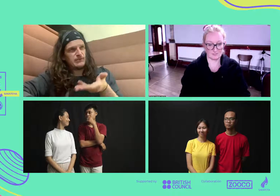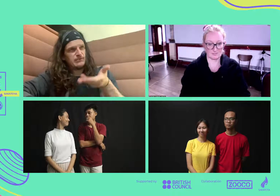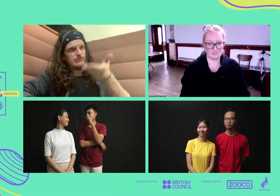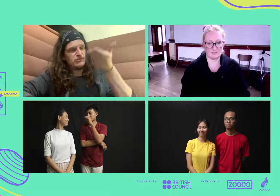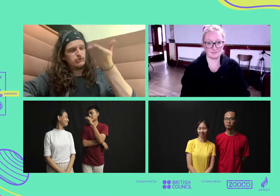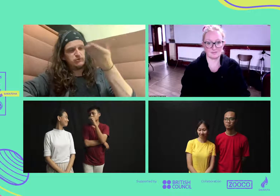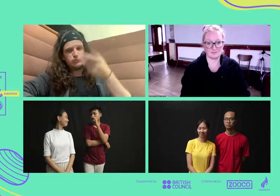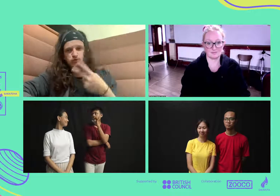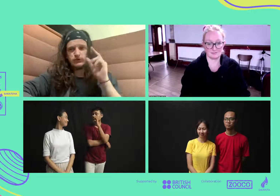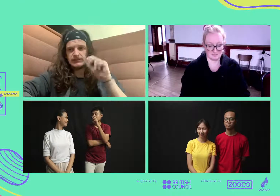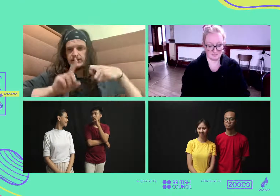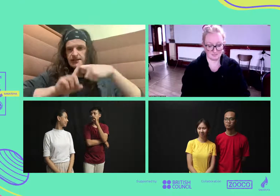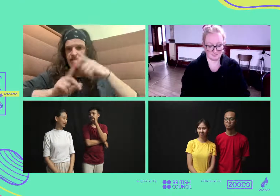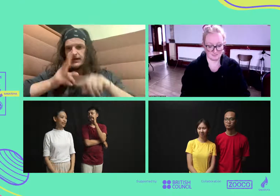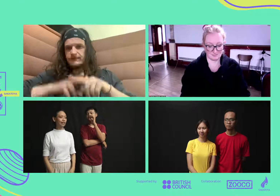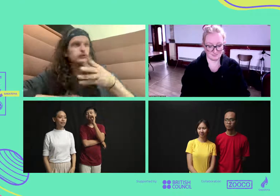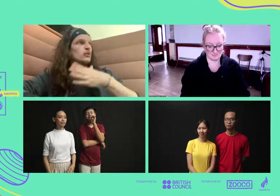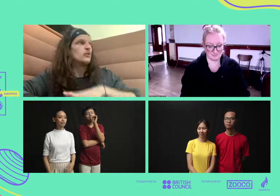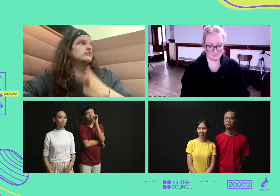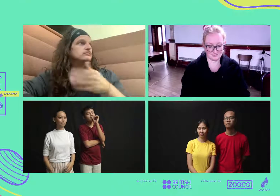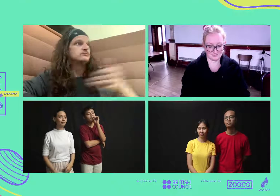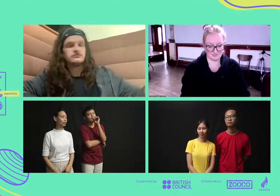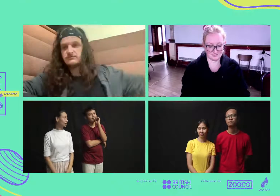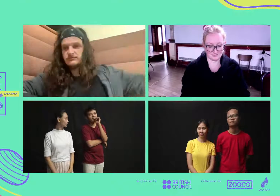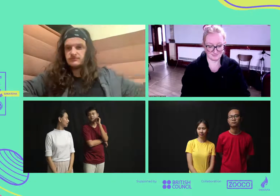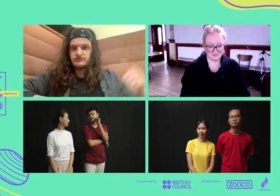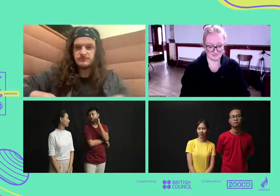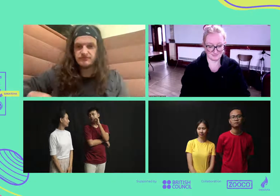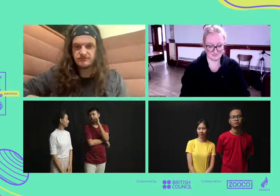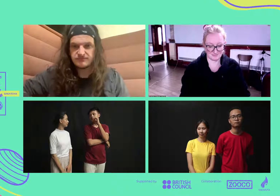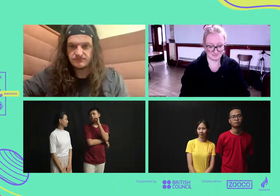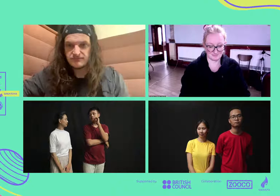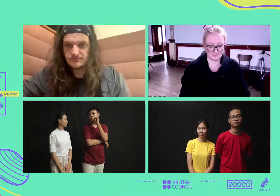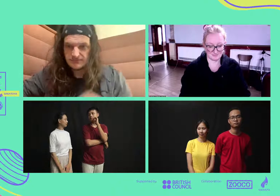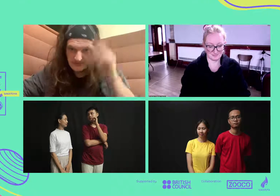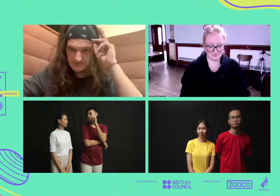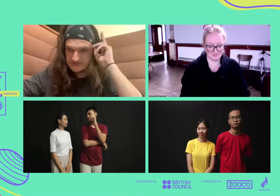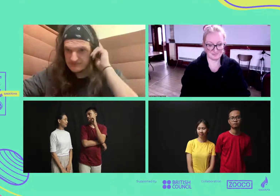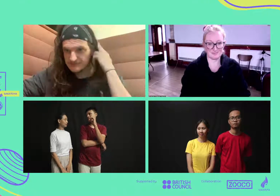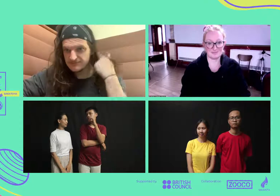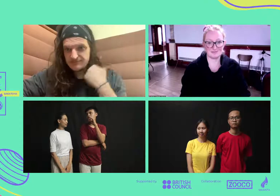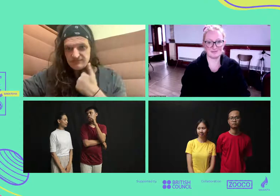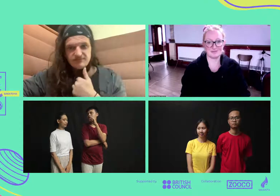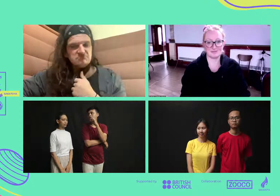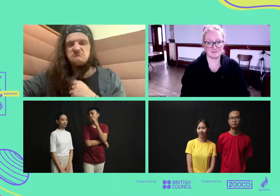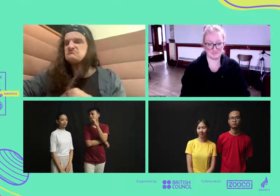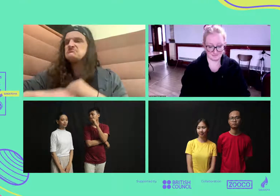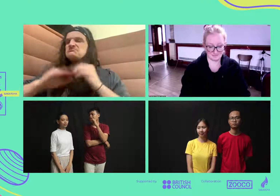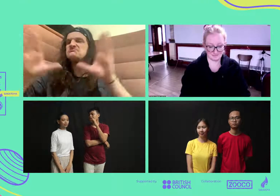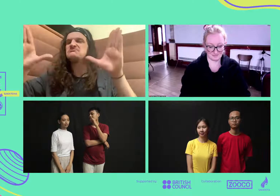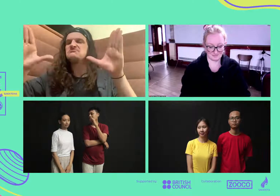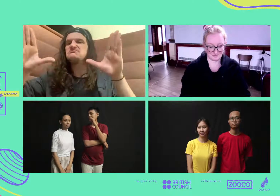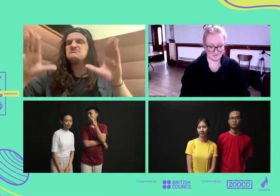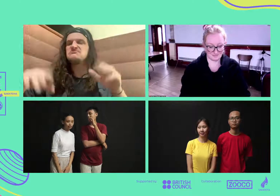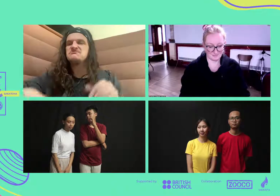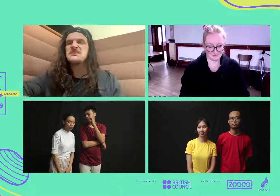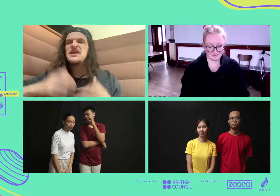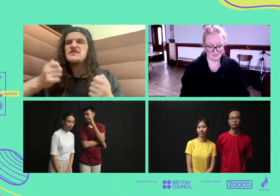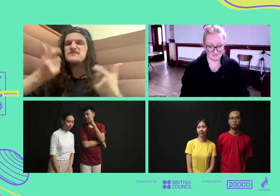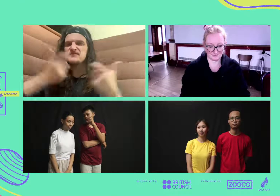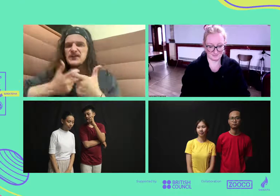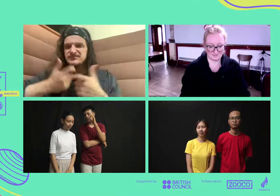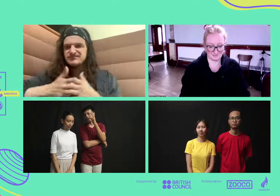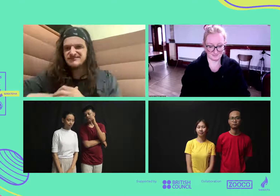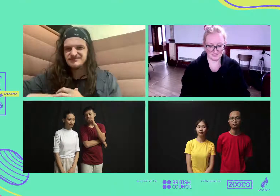HD or high definition or 8K, as I like to say. You can get it up to 200K if you wanted. It's just really detailed and have fun